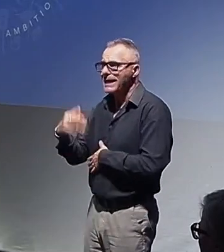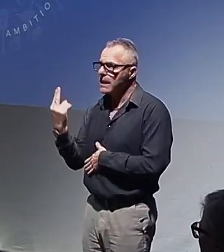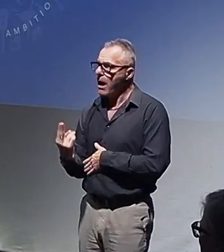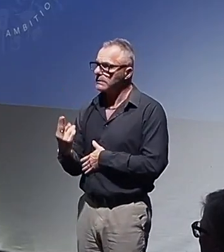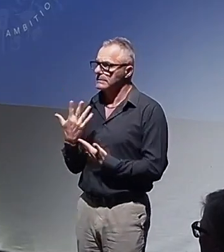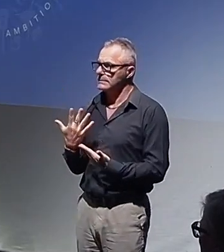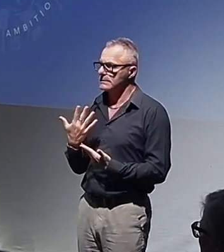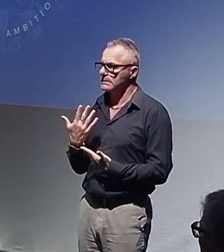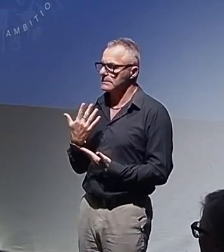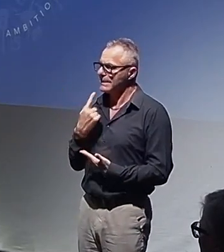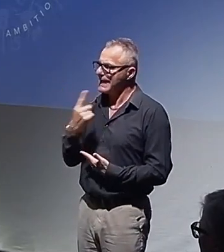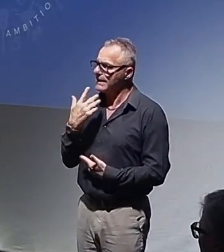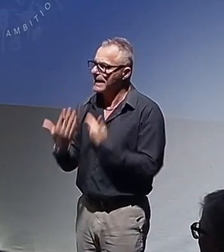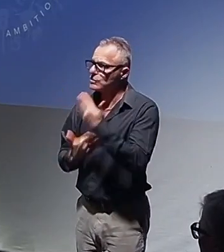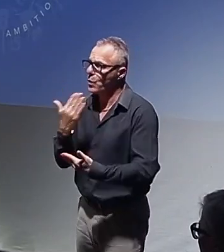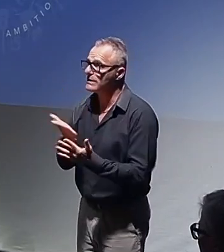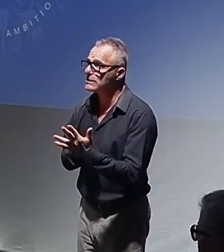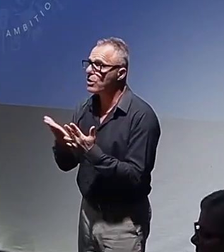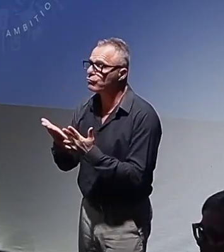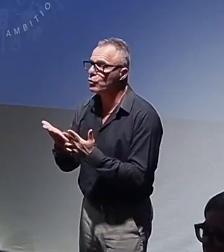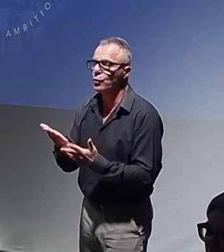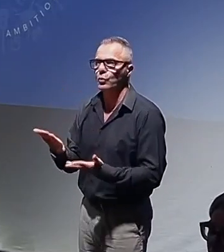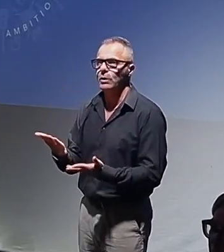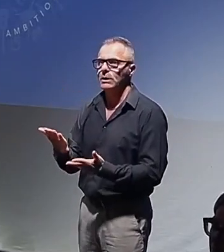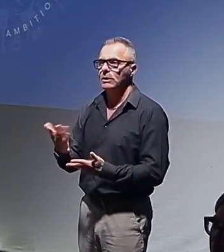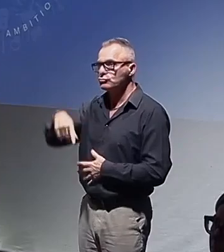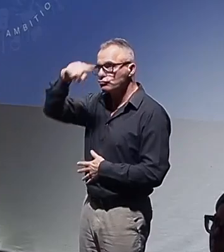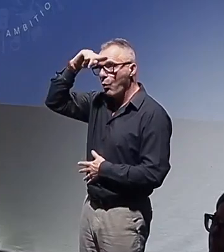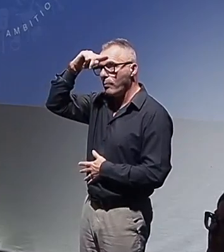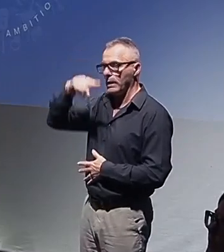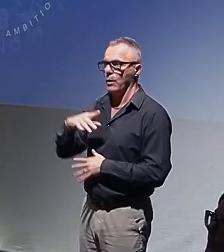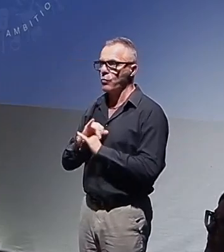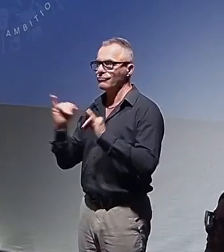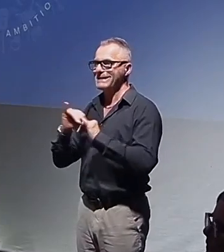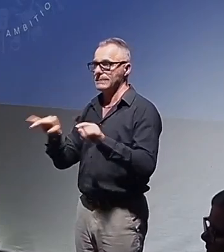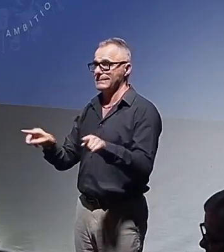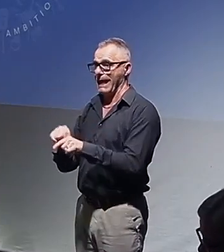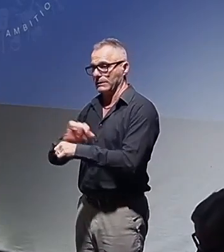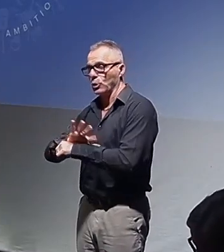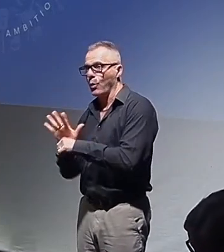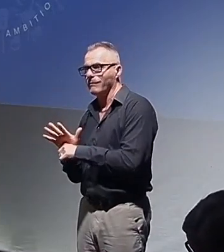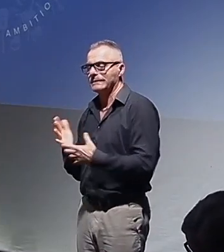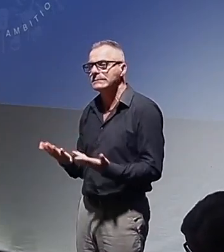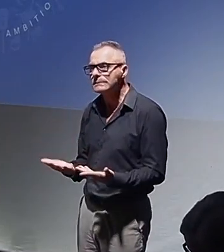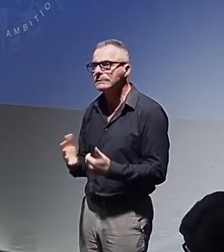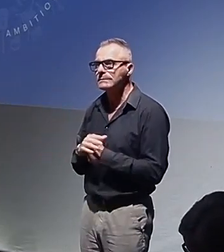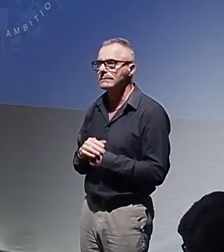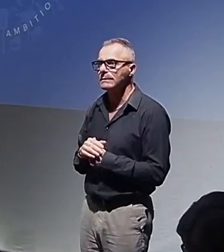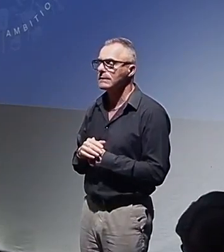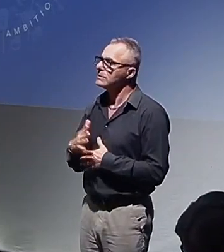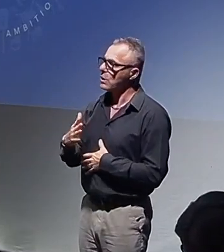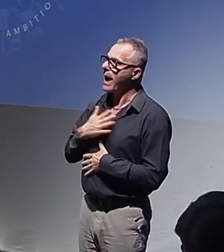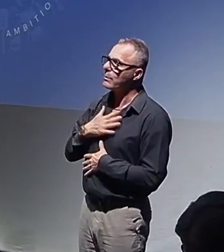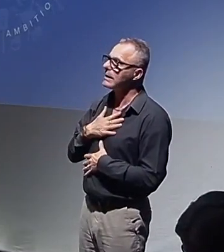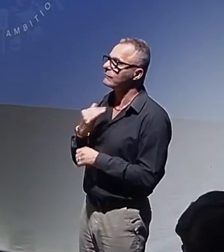do in trauma, in crisis. So yeah, but it's yes, I would love to,